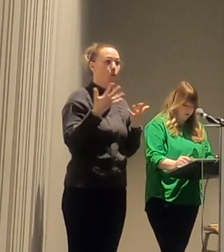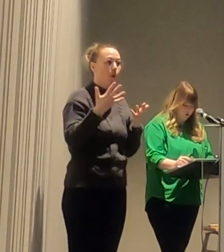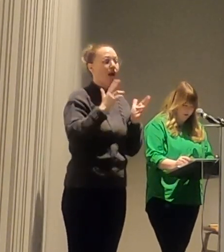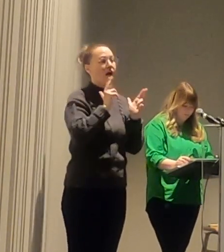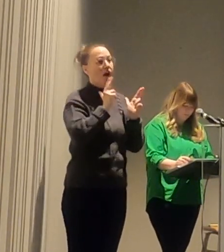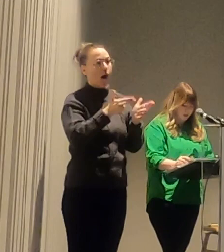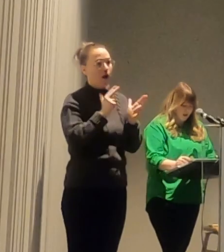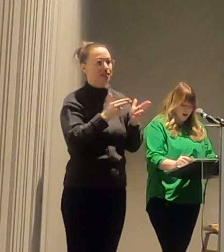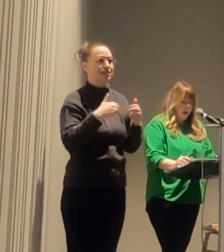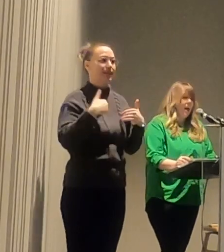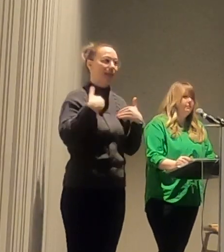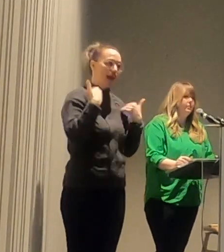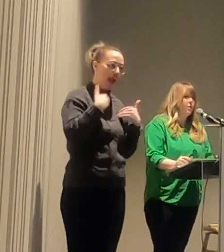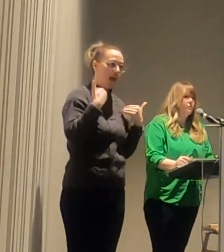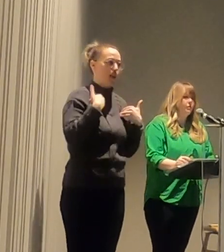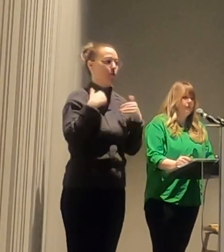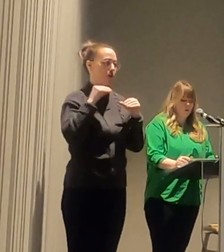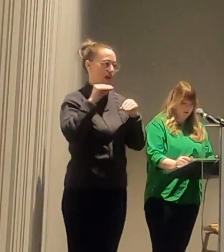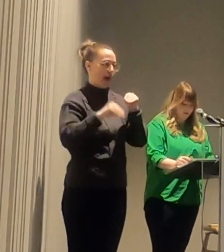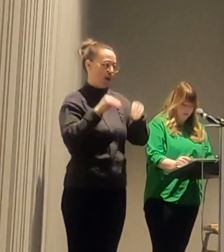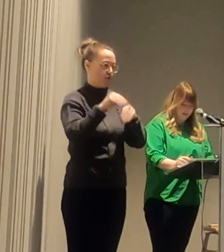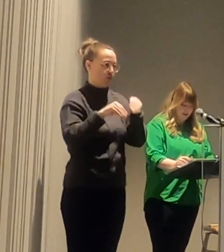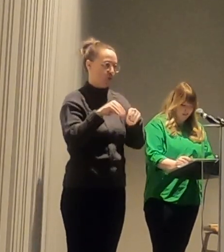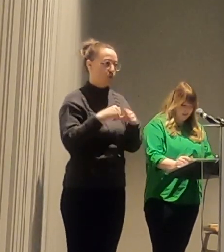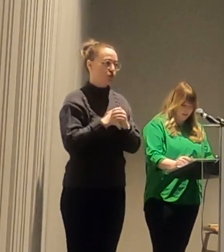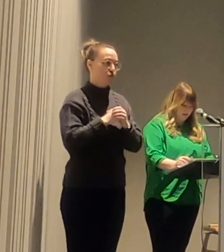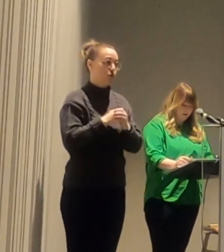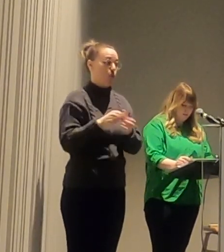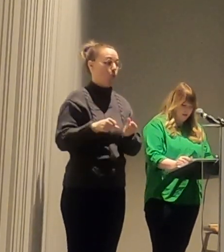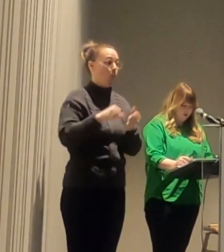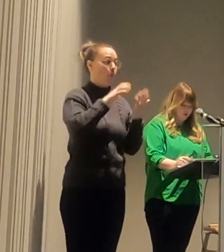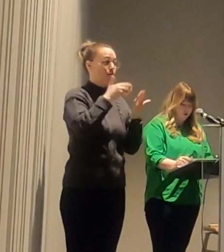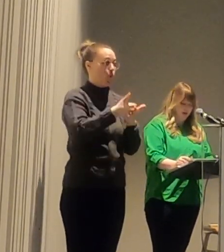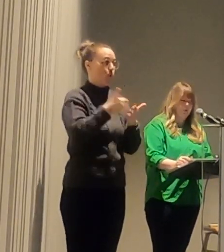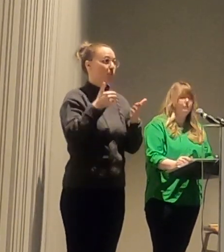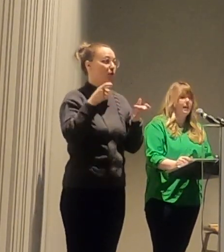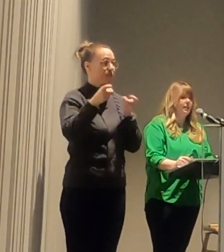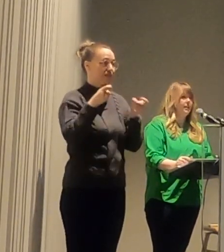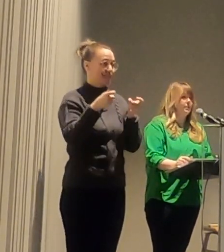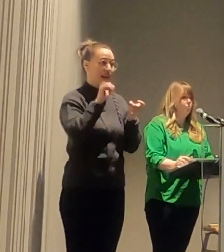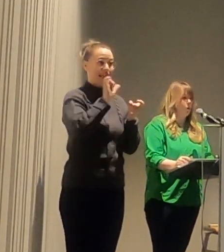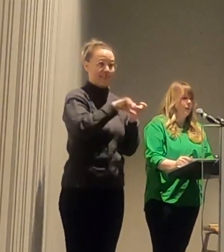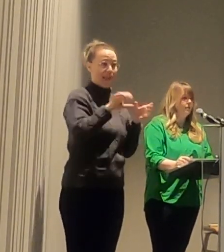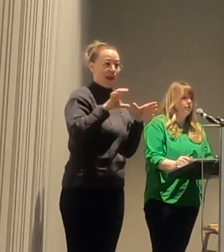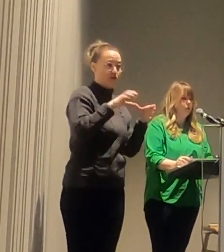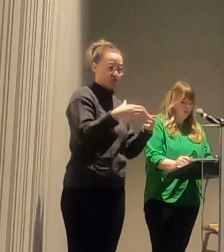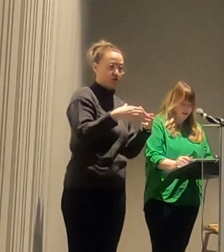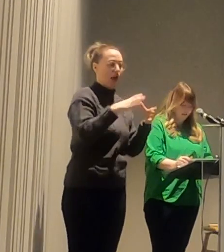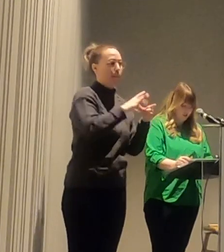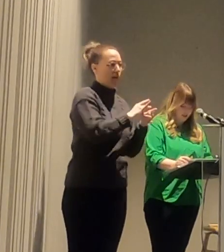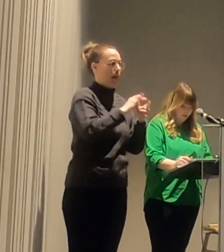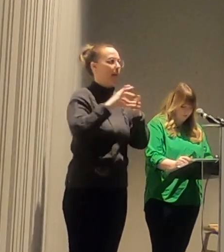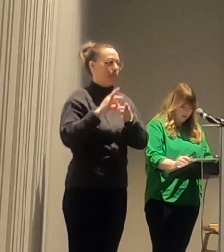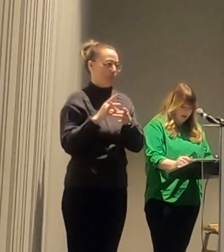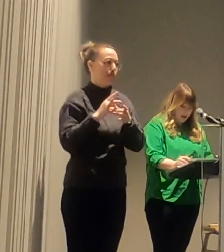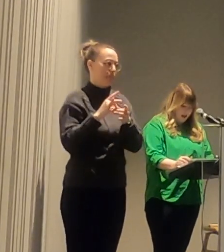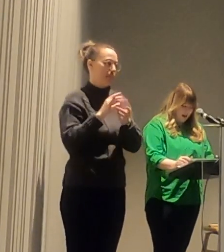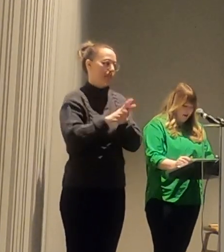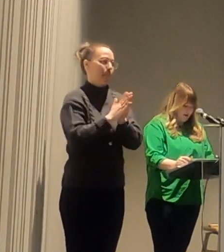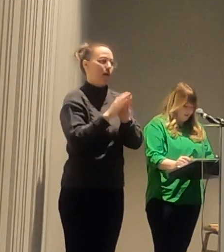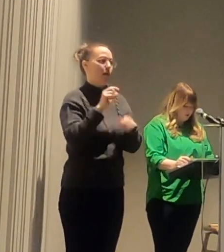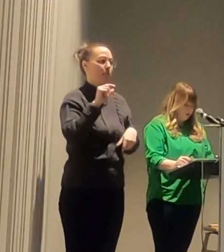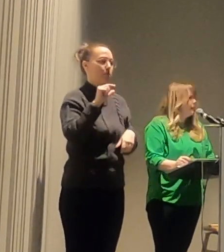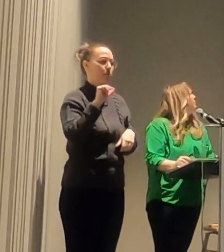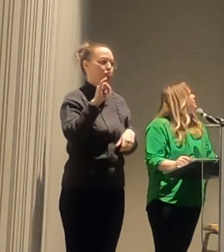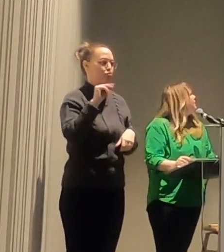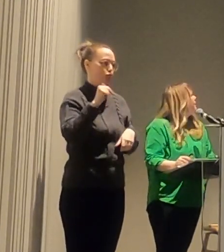animal husbandry. After the overthrow of the Ming Dynasty, the Manchu tribe united as one to create the Qing.